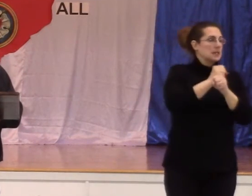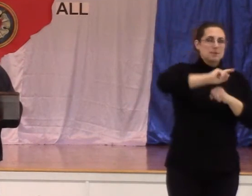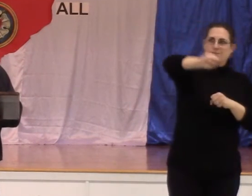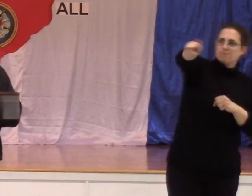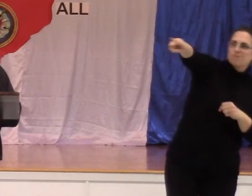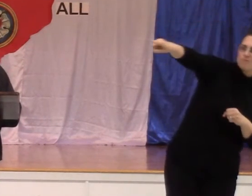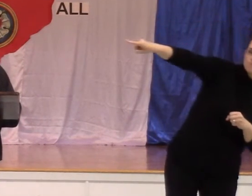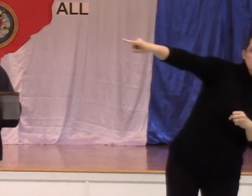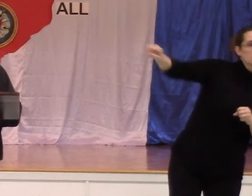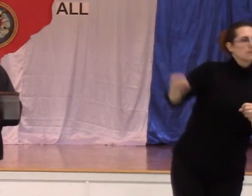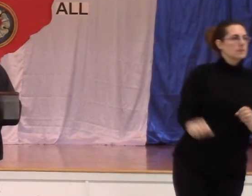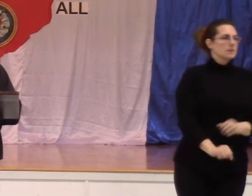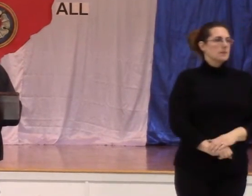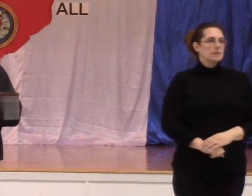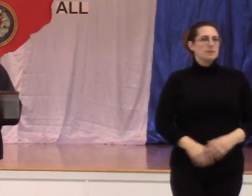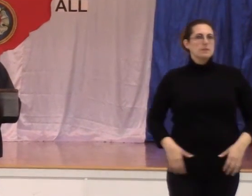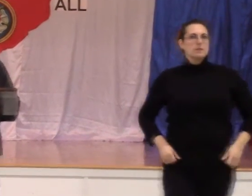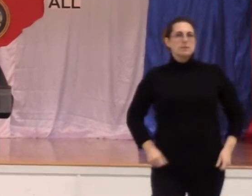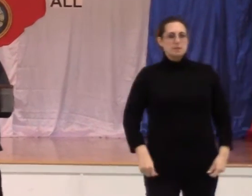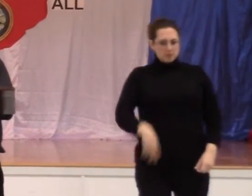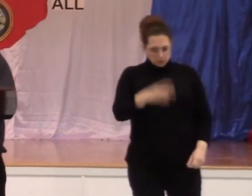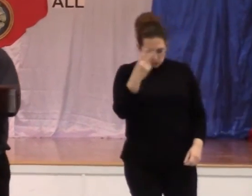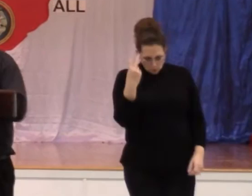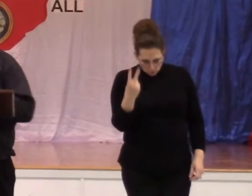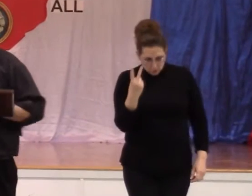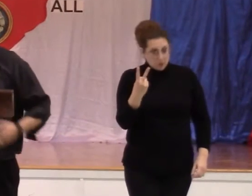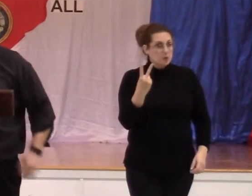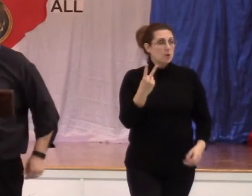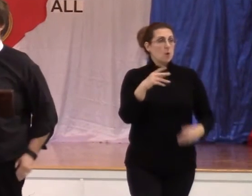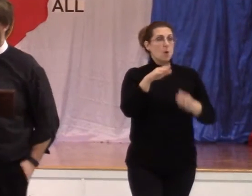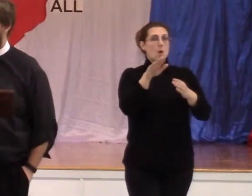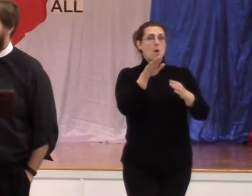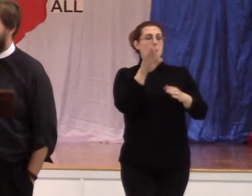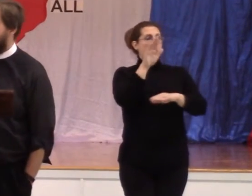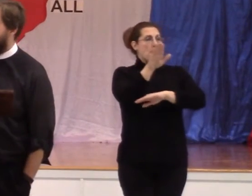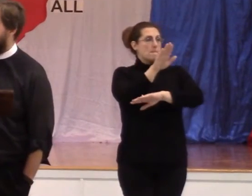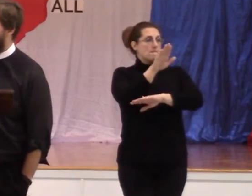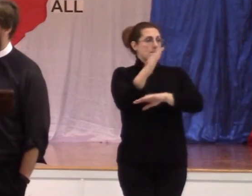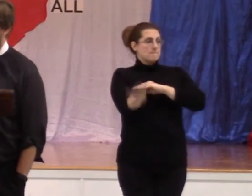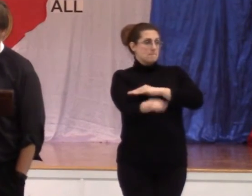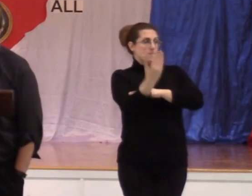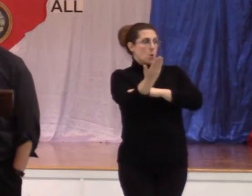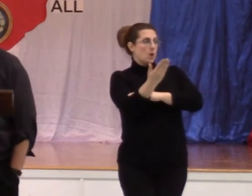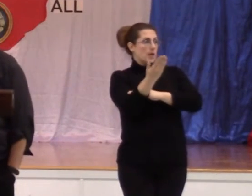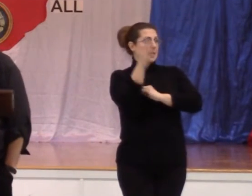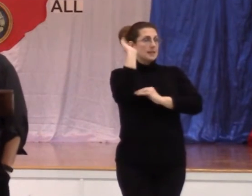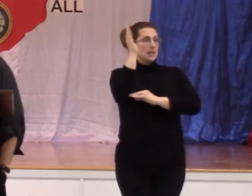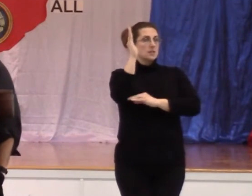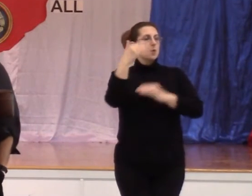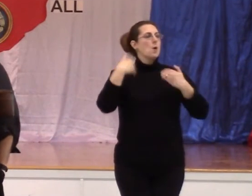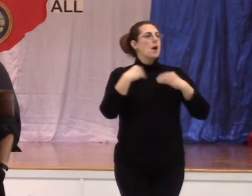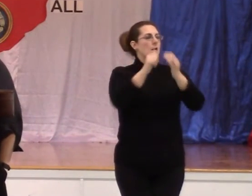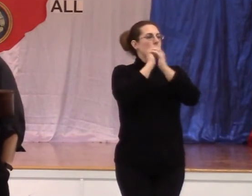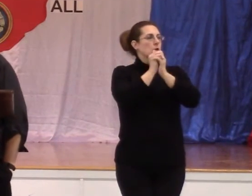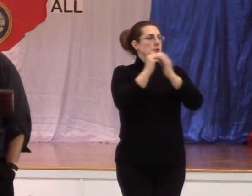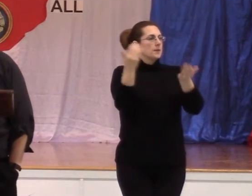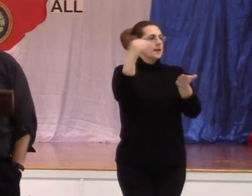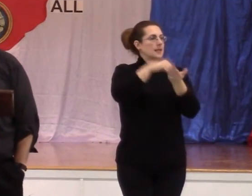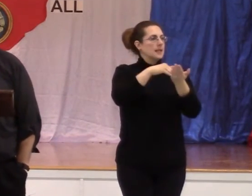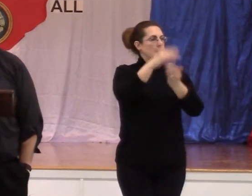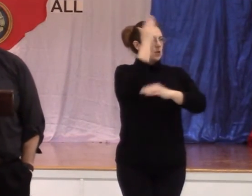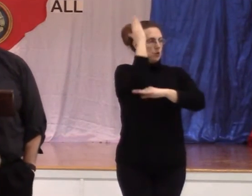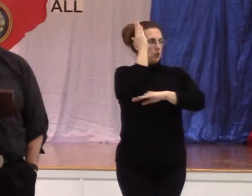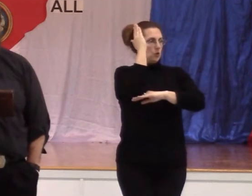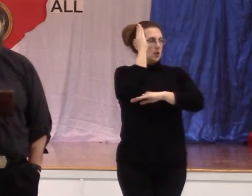you there. After the two morning lectures, we will have worship again at noon in the